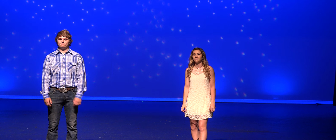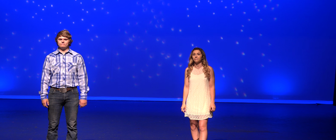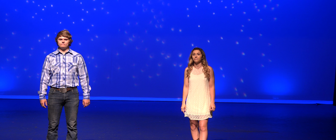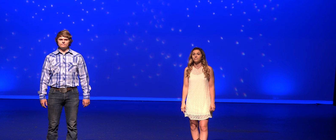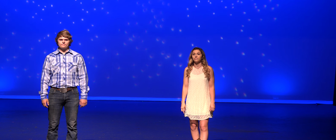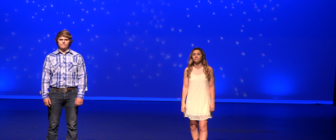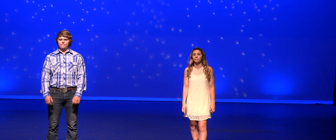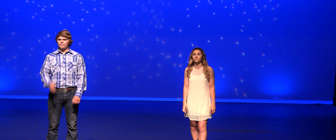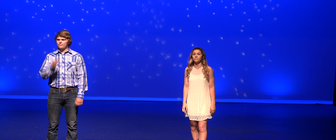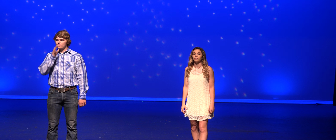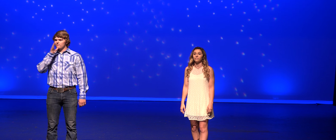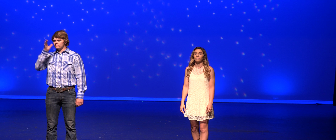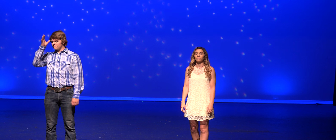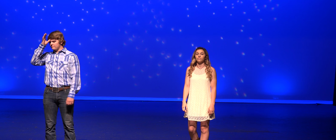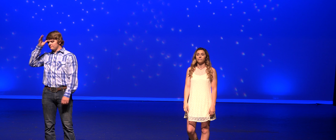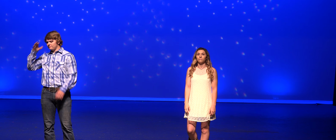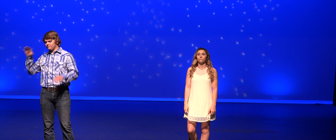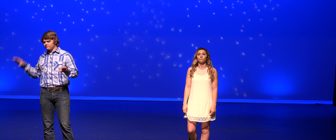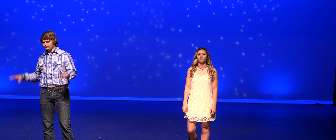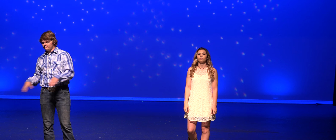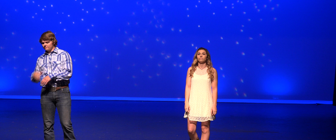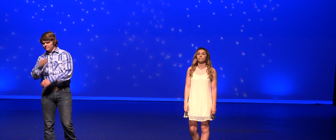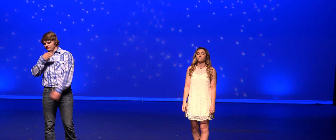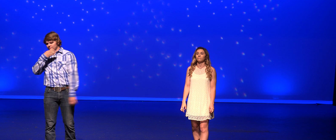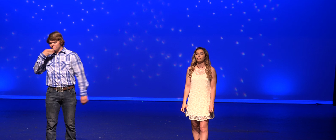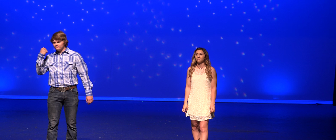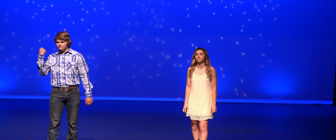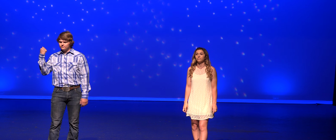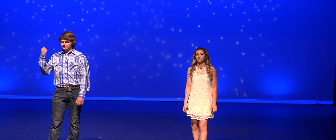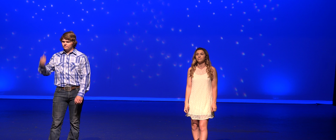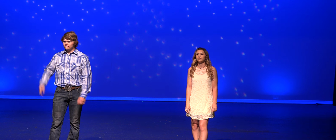Mom and Daddy always did their best